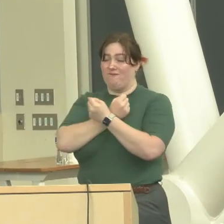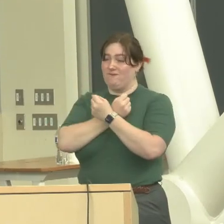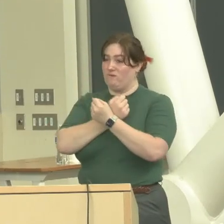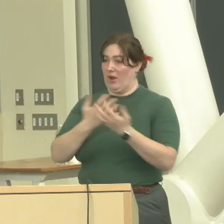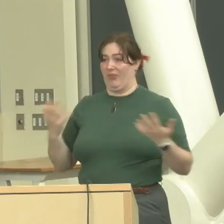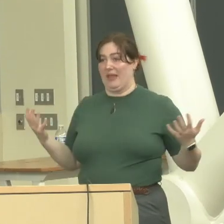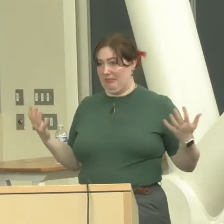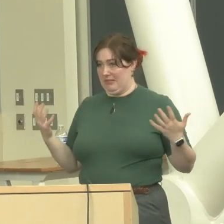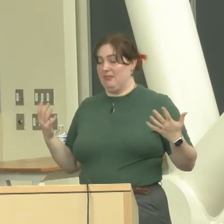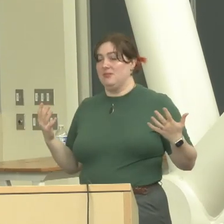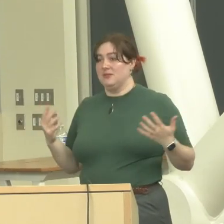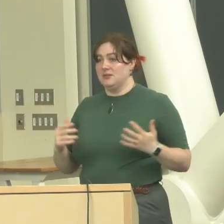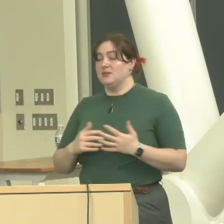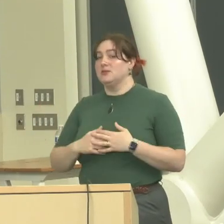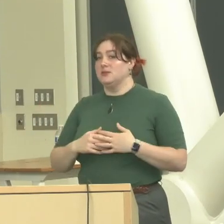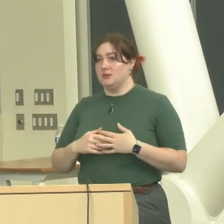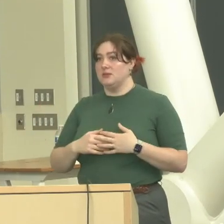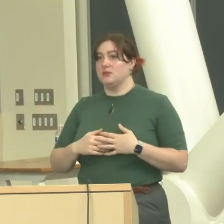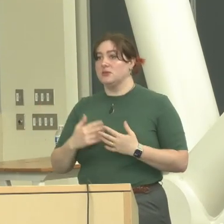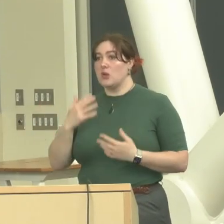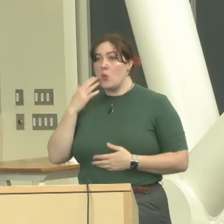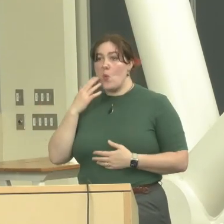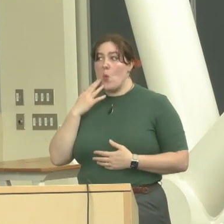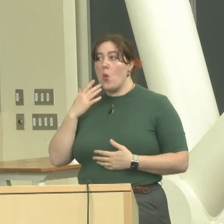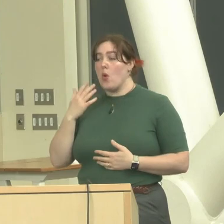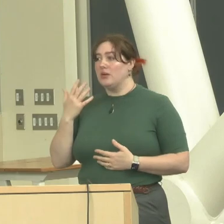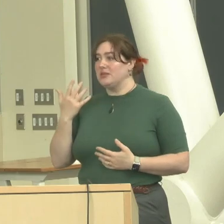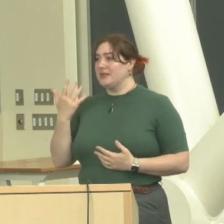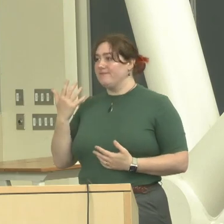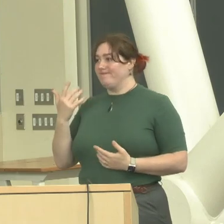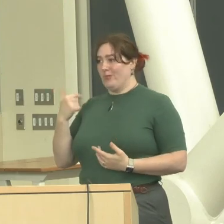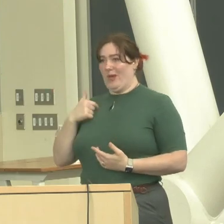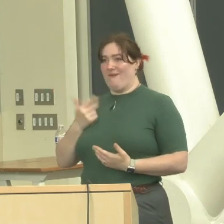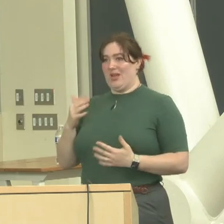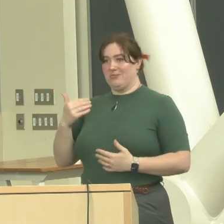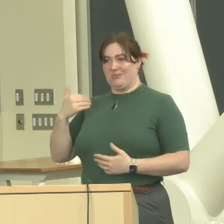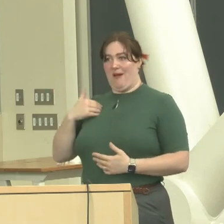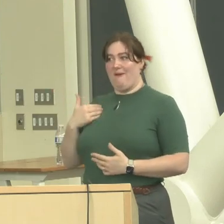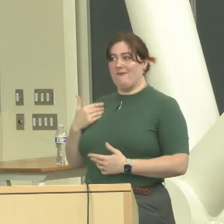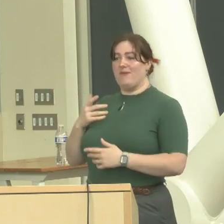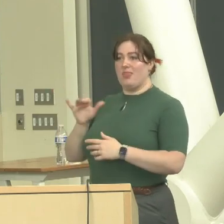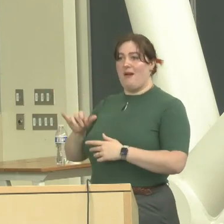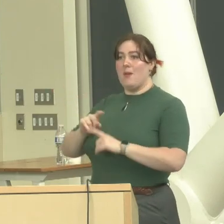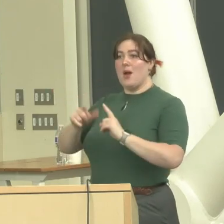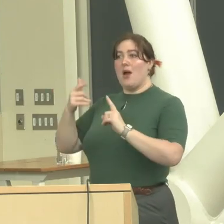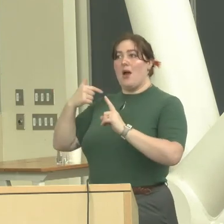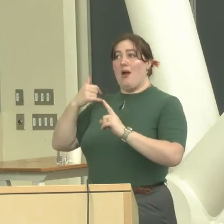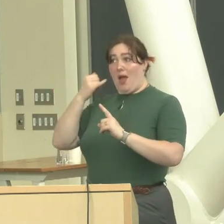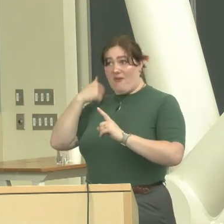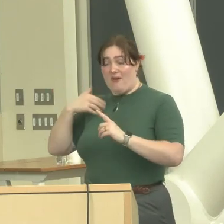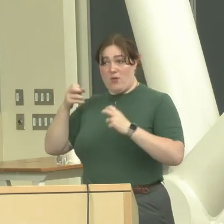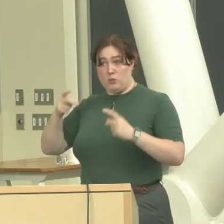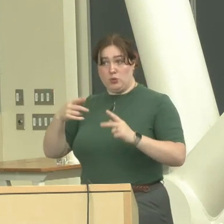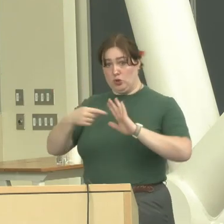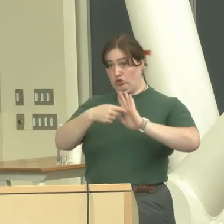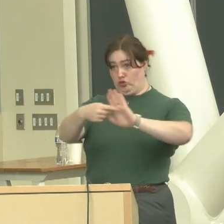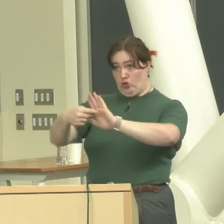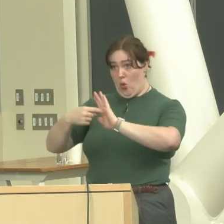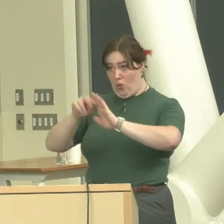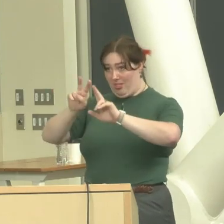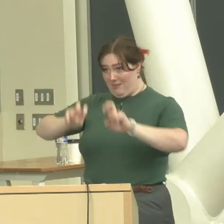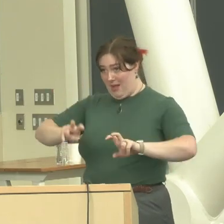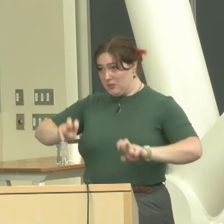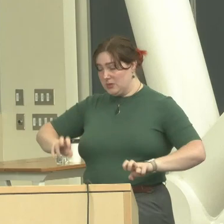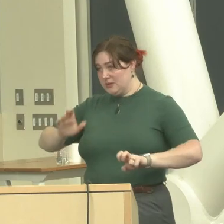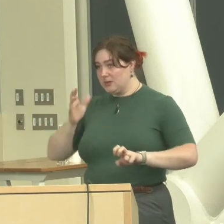so I know it's second nature, but I do think there's an opportunity for us to show our documentation and show our analysis